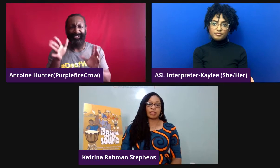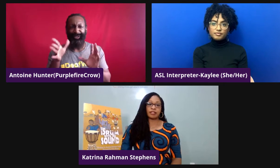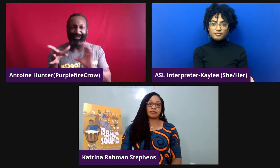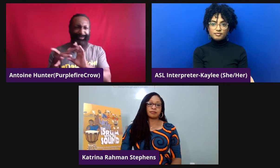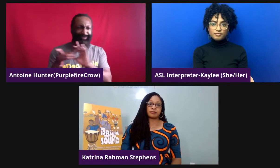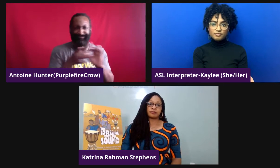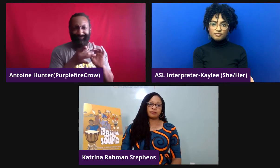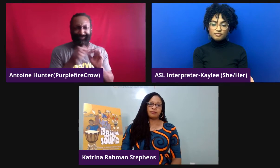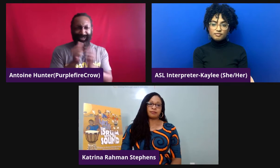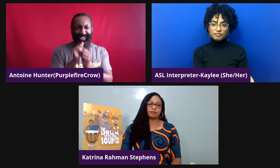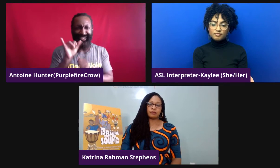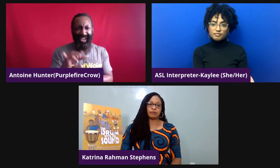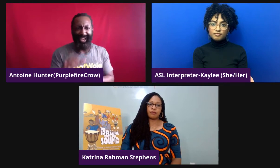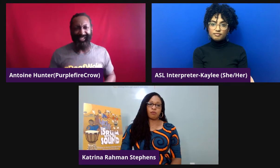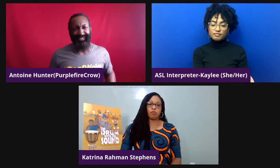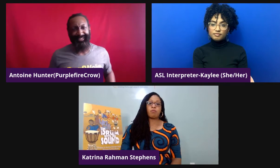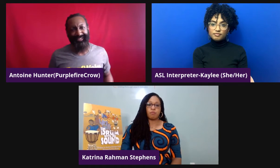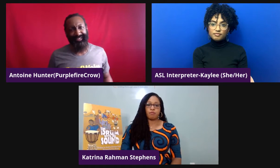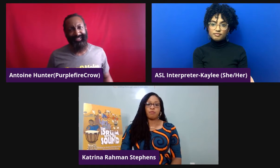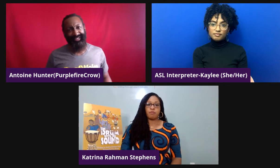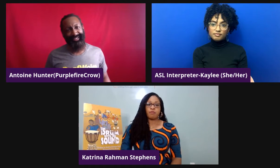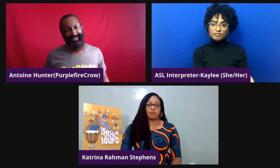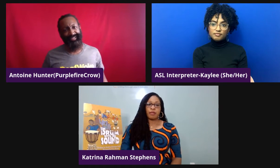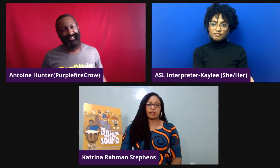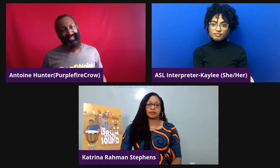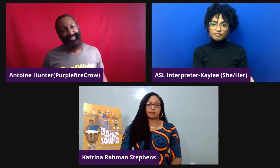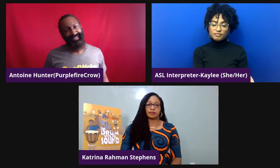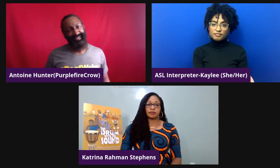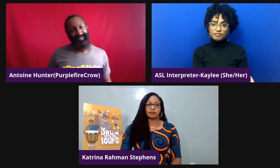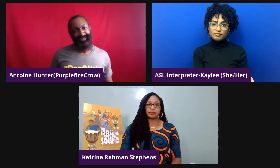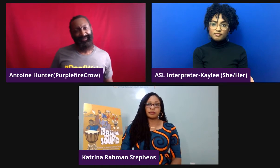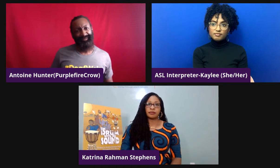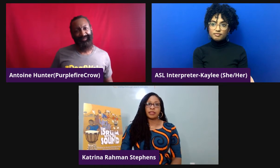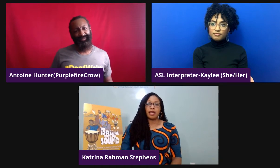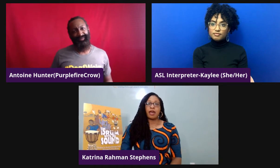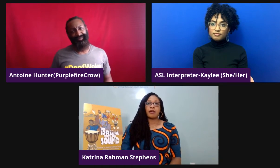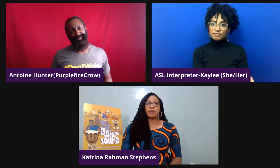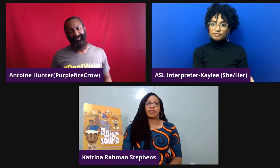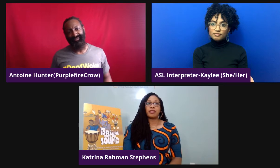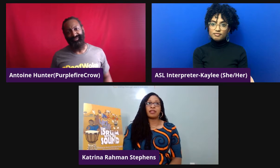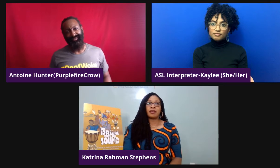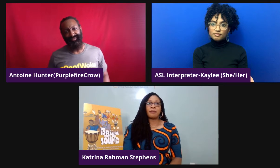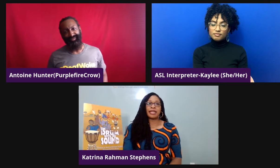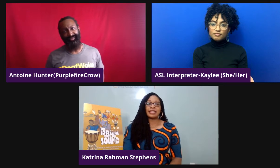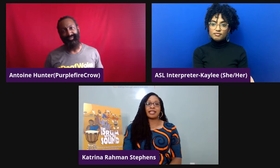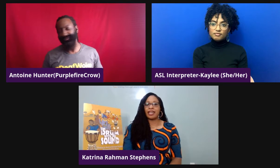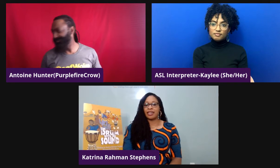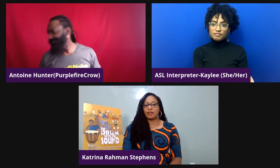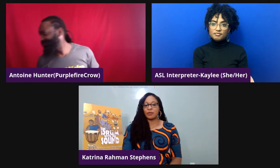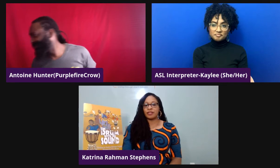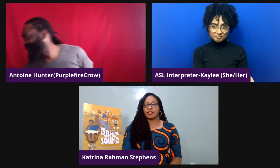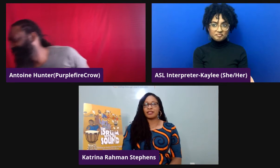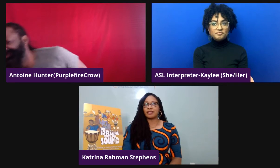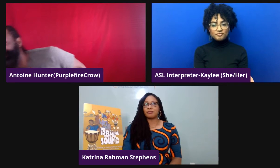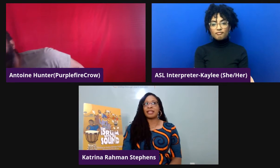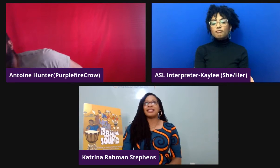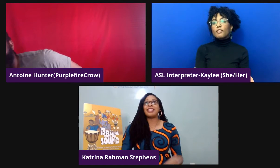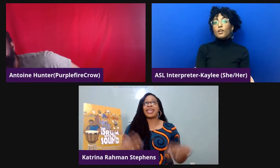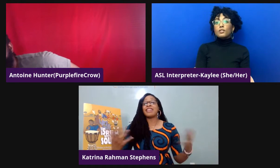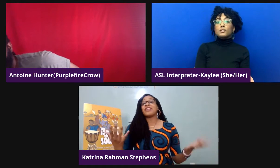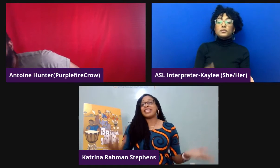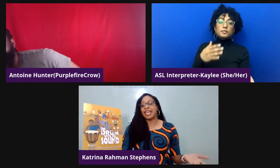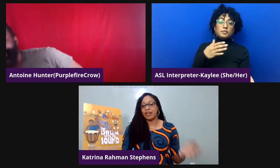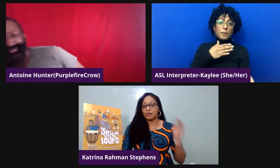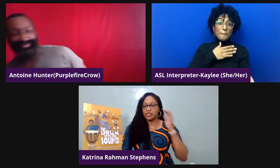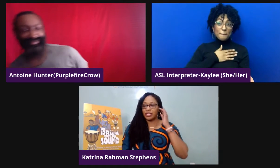merged in with the story. What's the connection with that? My